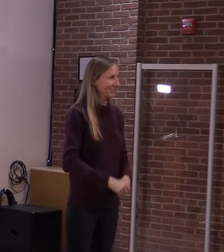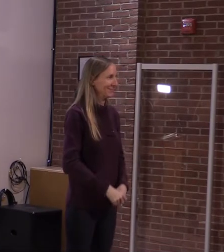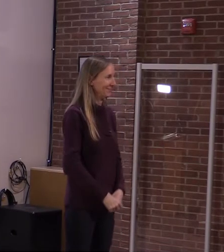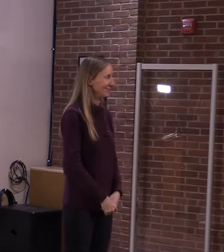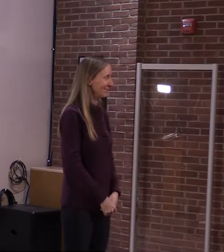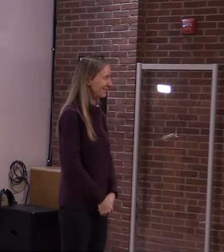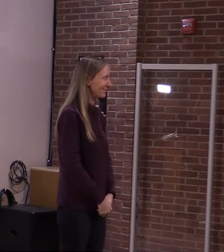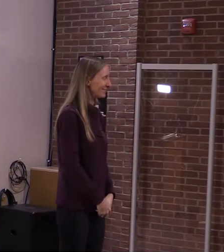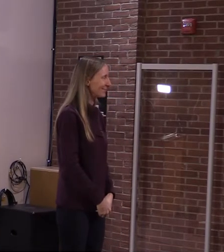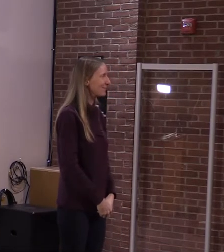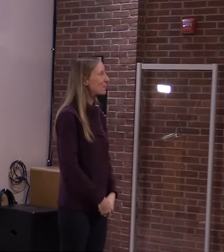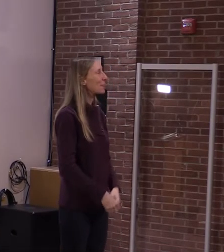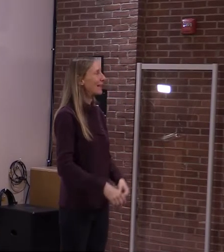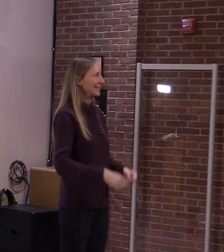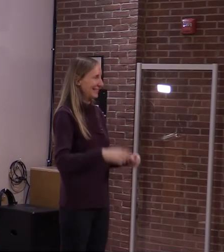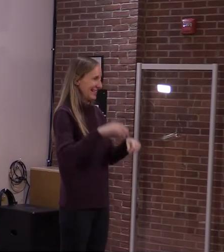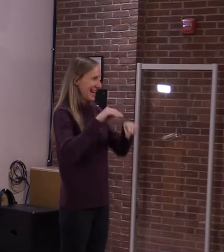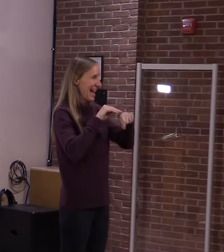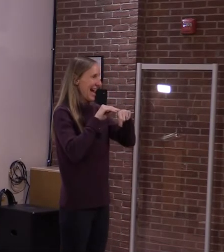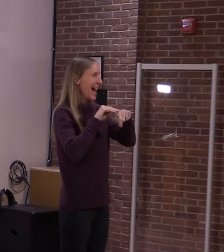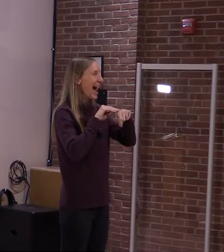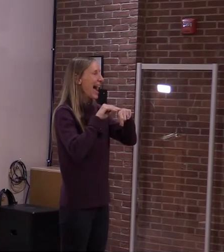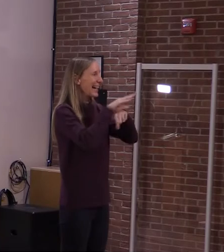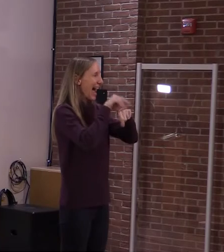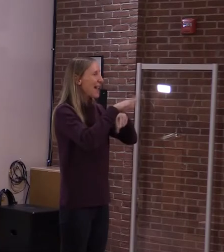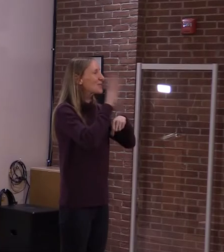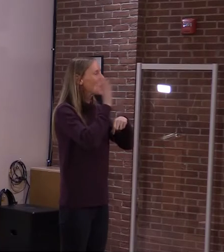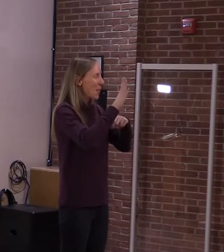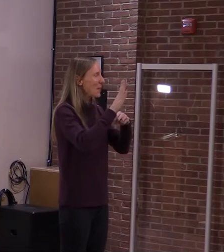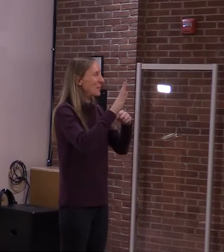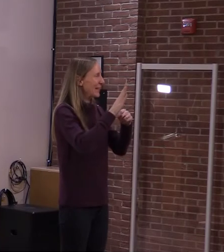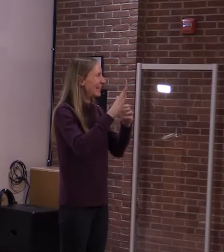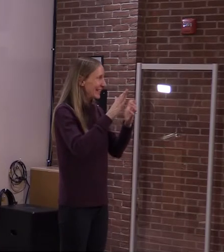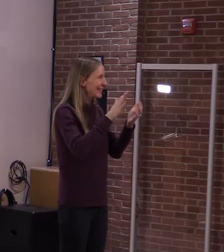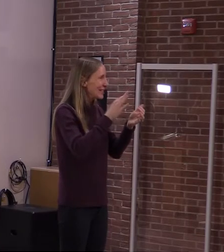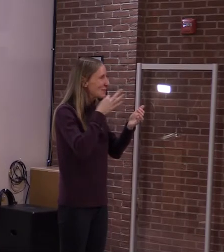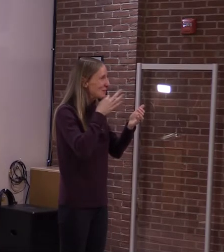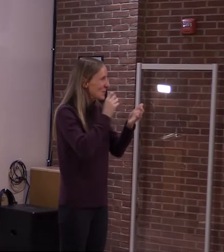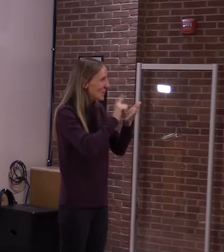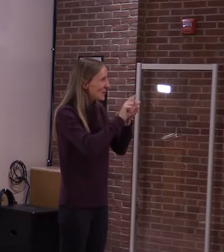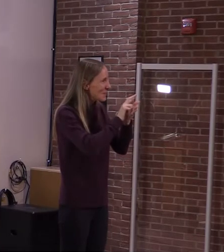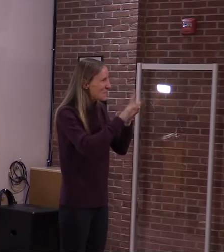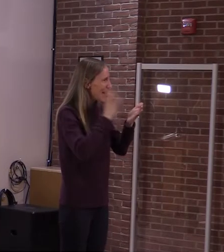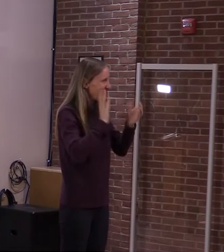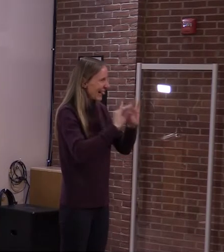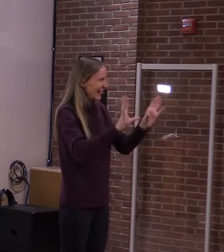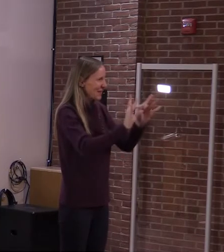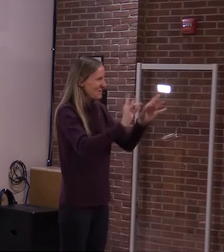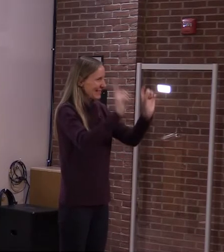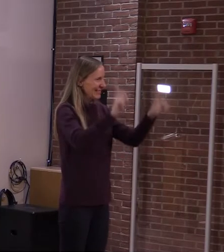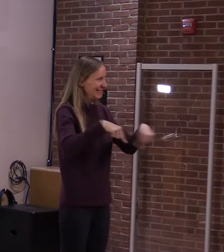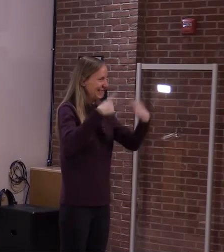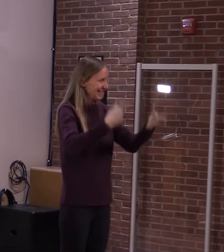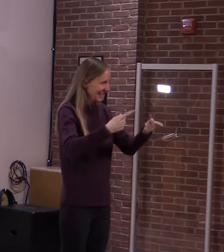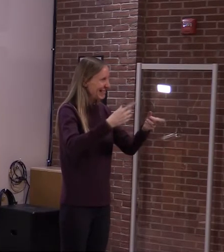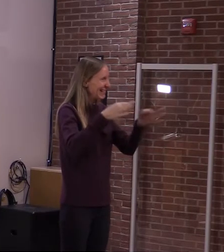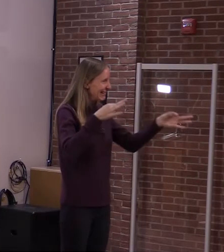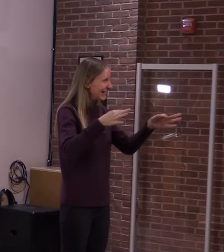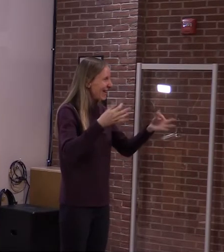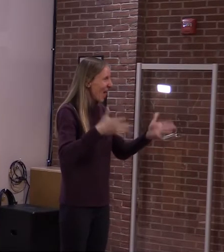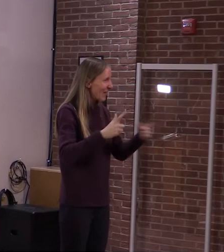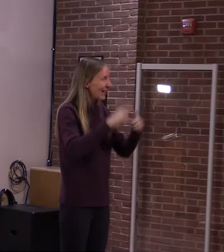Yeah, thanks. Again, the guidance will be coming out this afternoon, but we've been clear in the last couple of weeks in our messaging to school superintendents